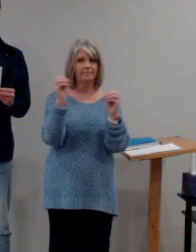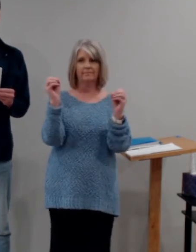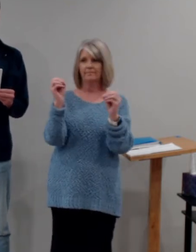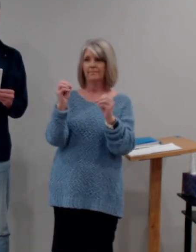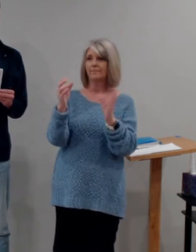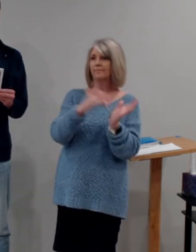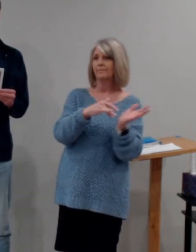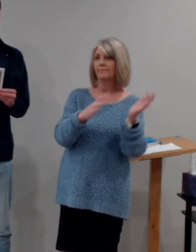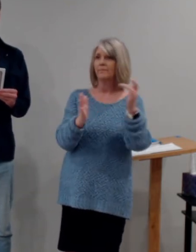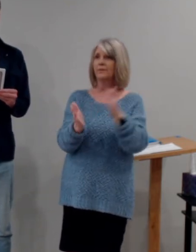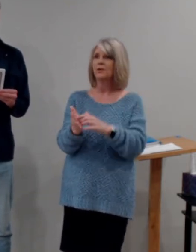Jesus good all.